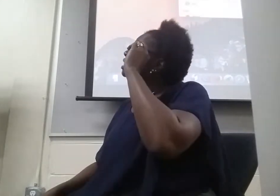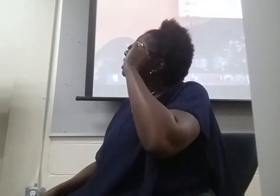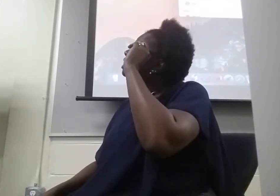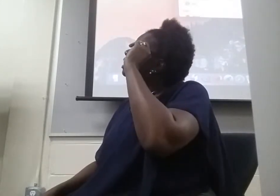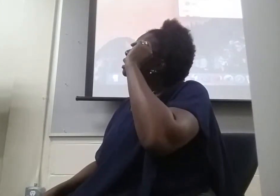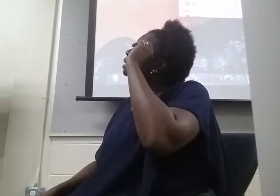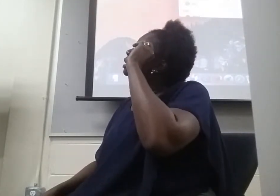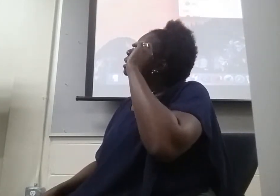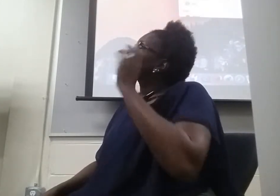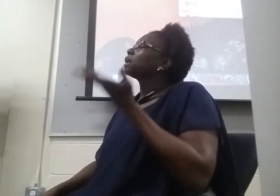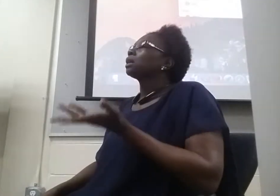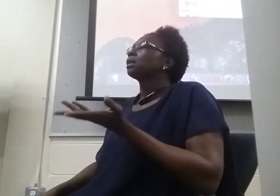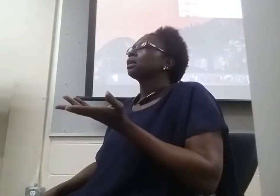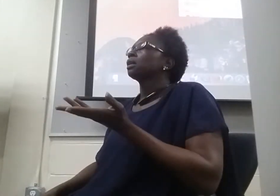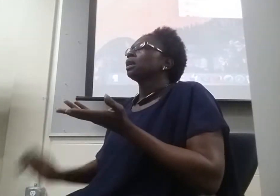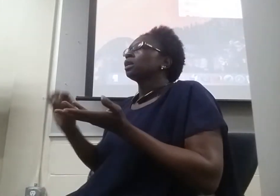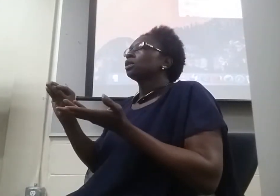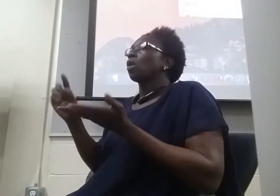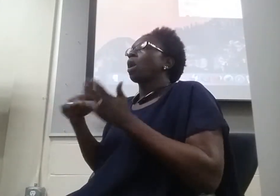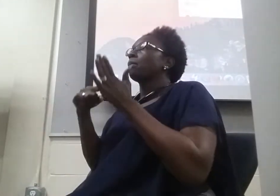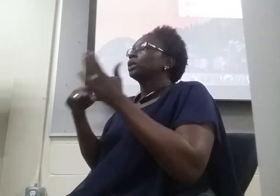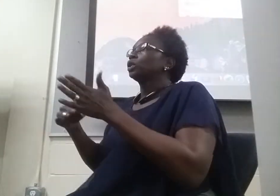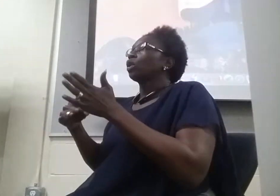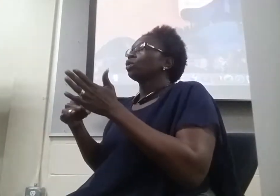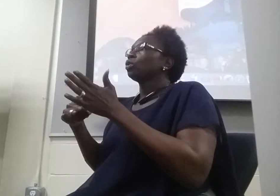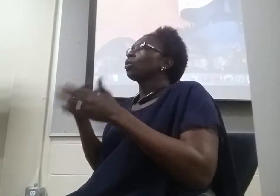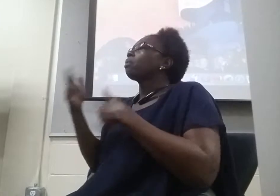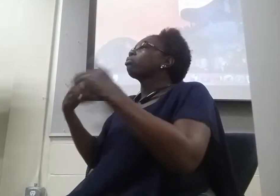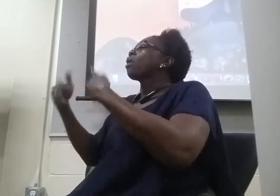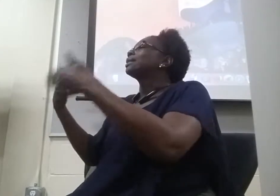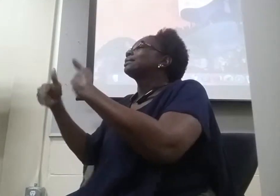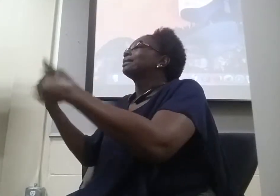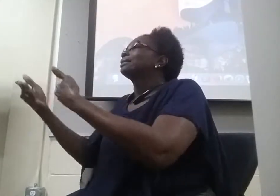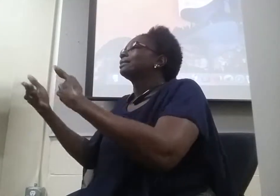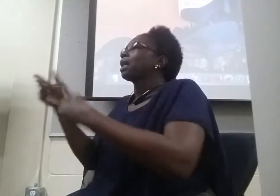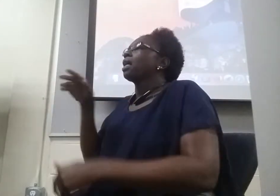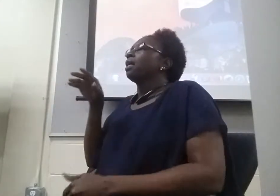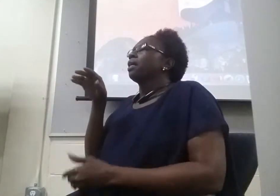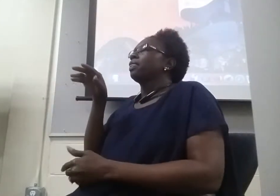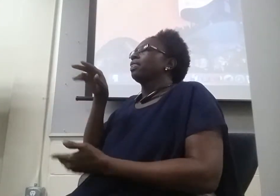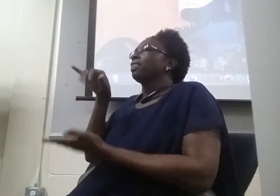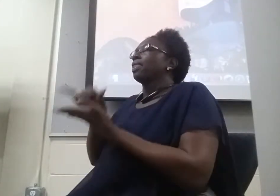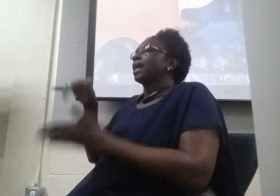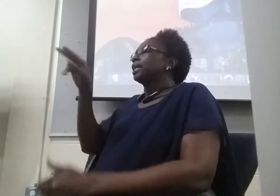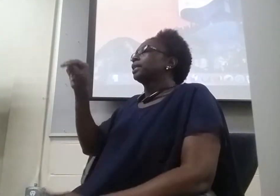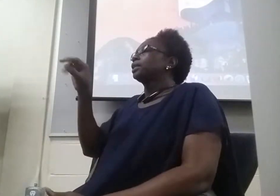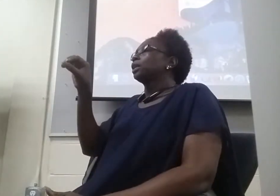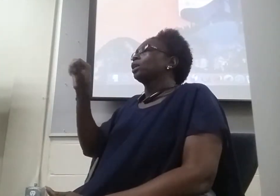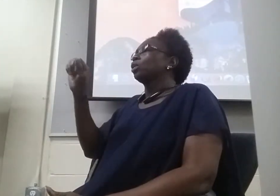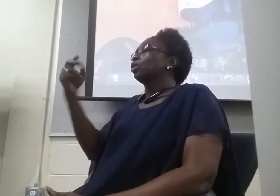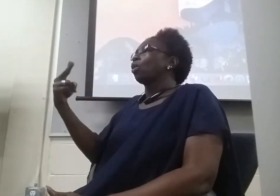So I'll show you a process I went through, and this is just one of those illustrations. There's a Noah's Ark one. I don't know where it went. It's floating around